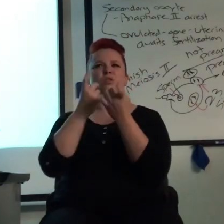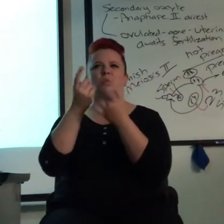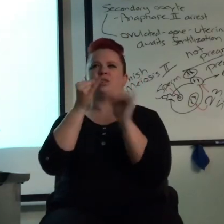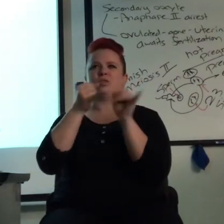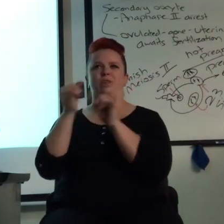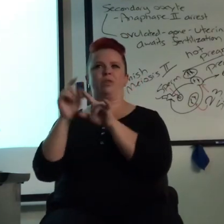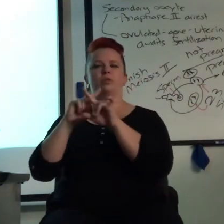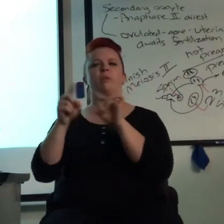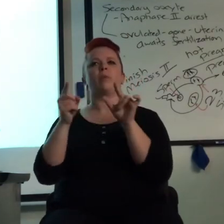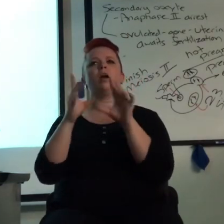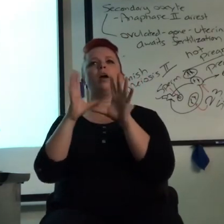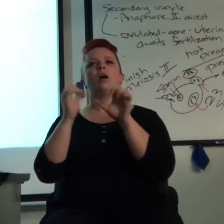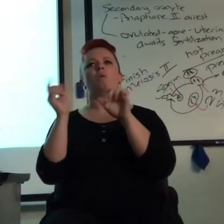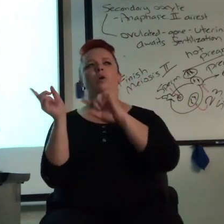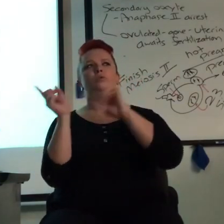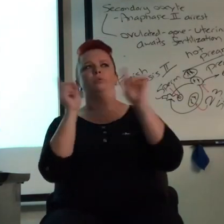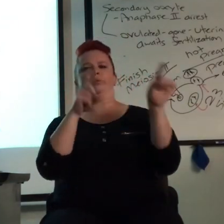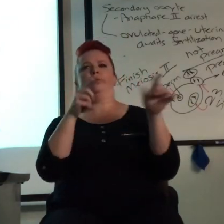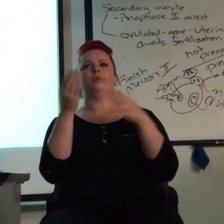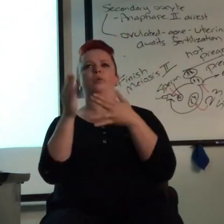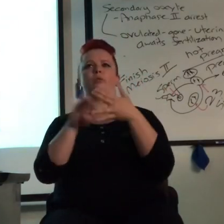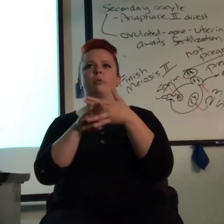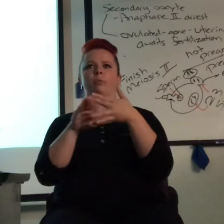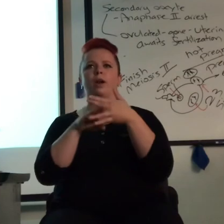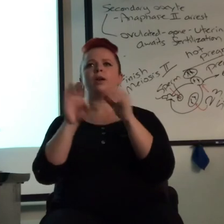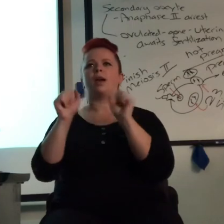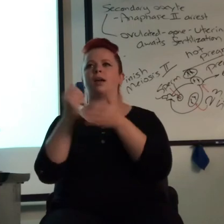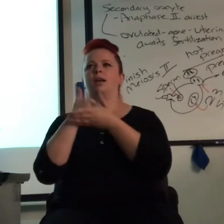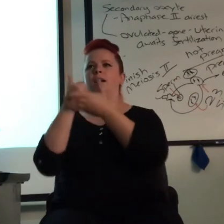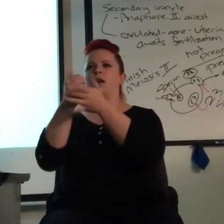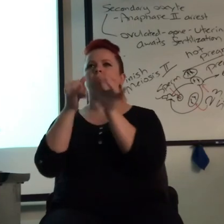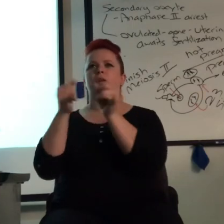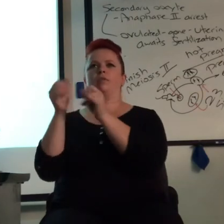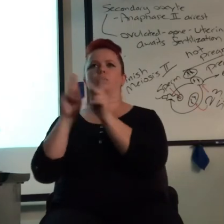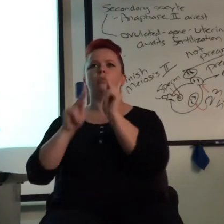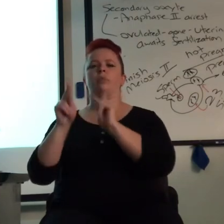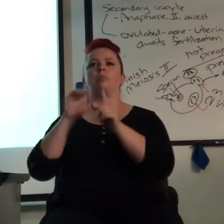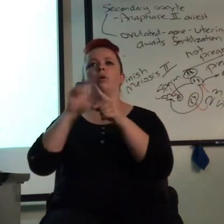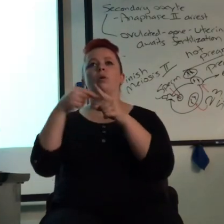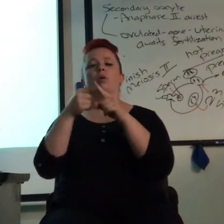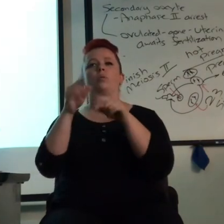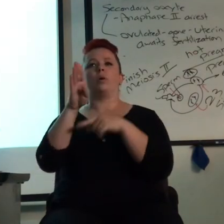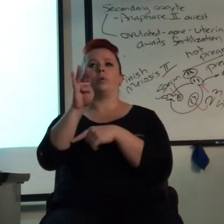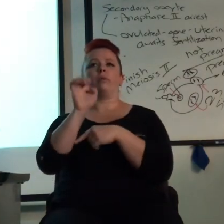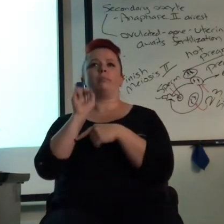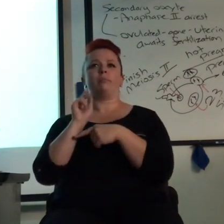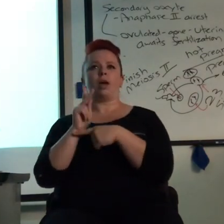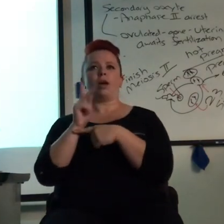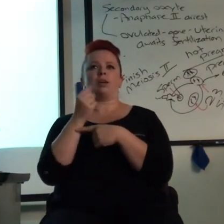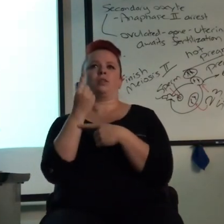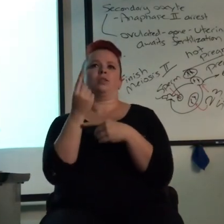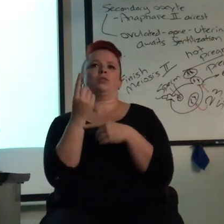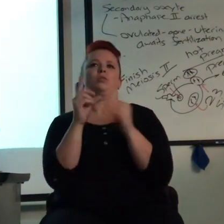let me dismiss people for break in and I'll help you out. And when we come back, we've got one more slide to cover.